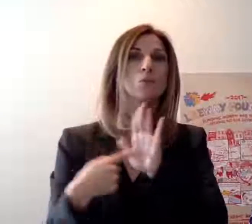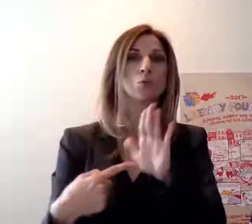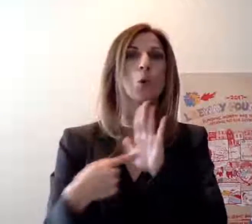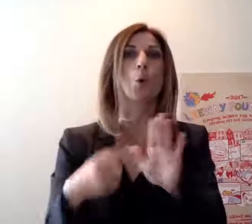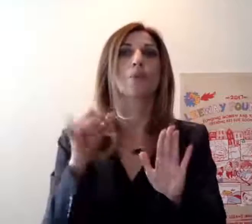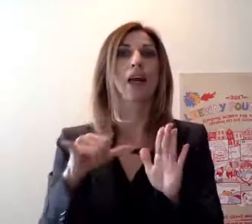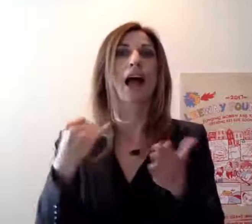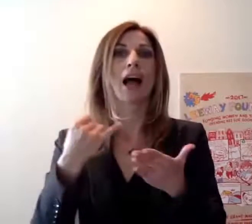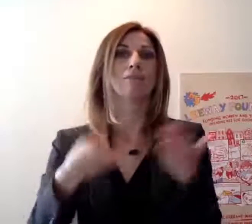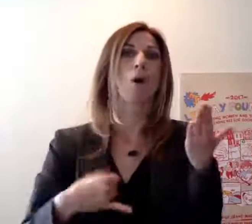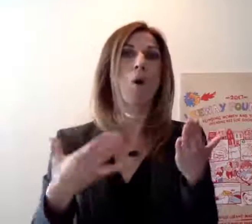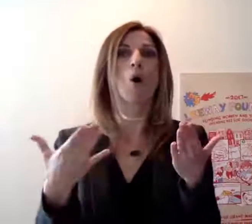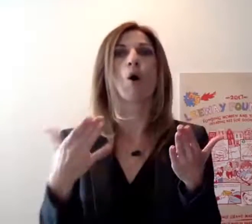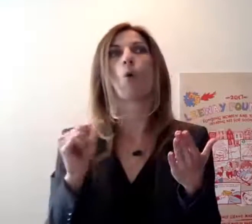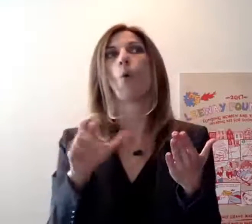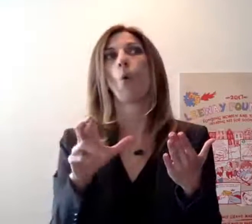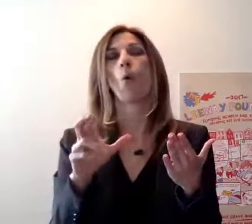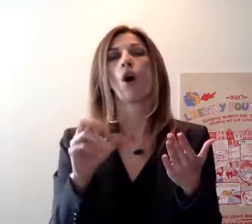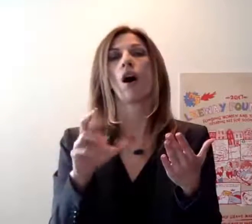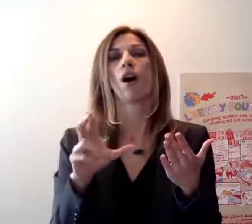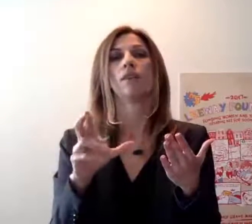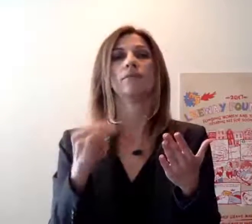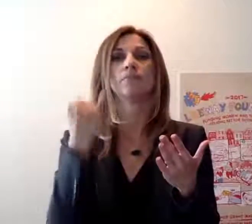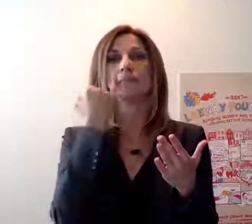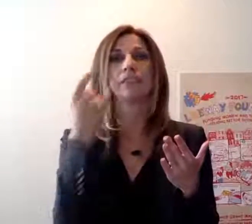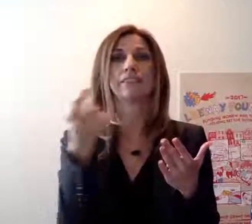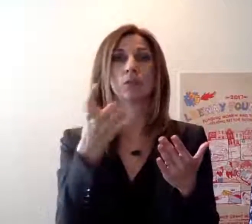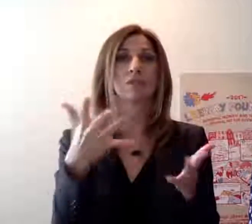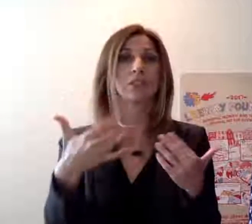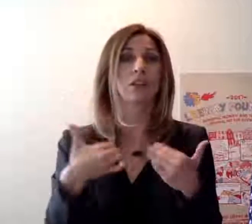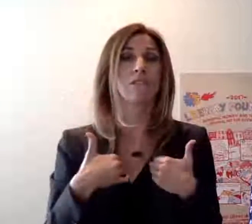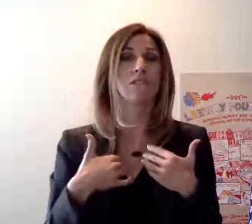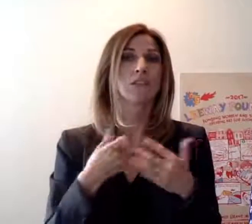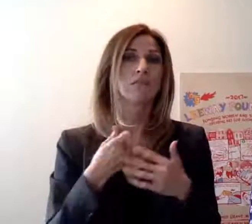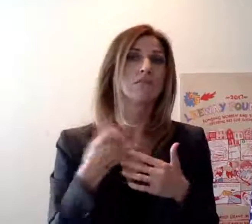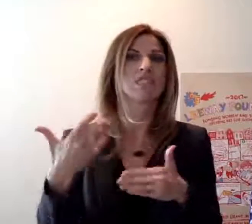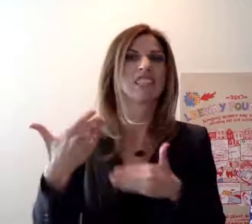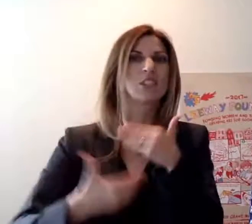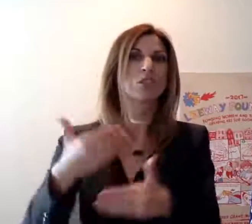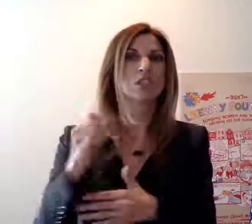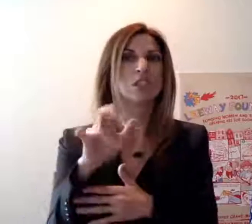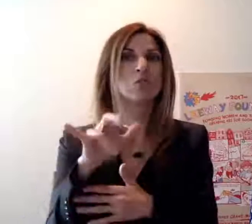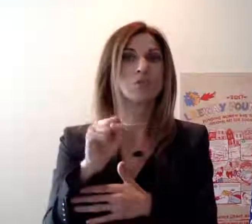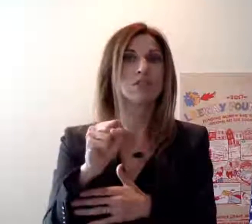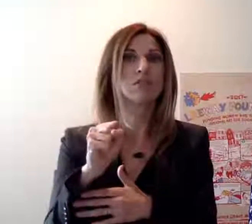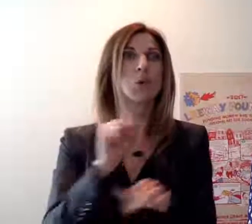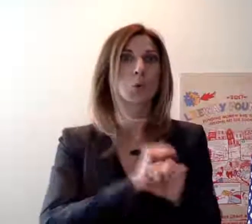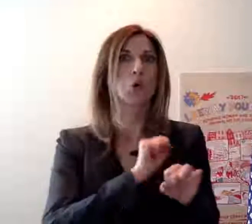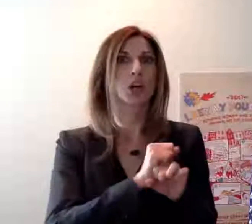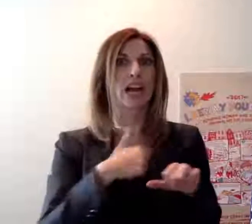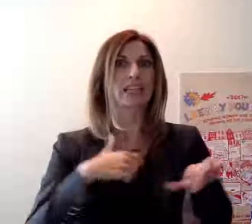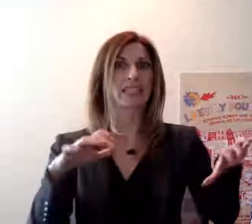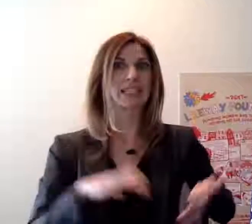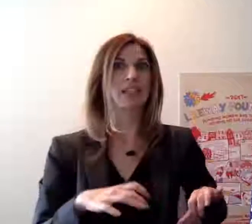or if you have a series of work that you did that was then